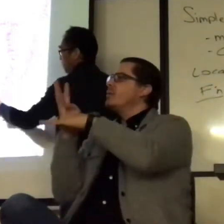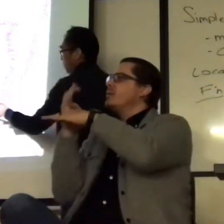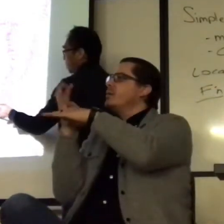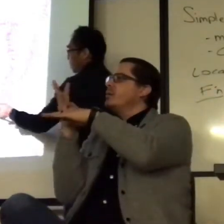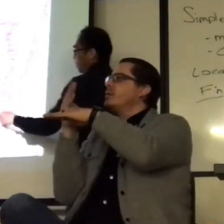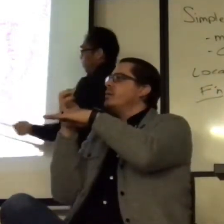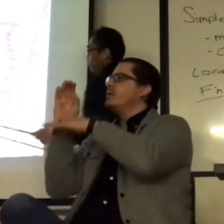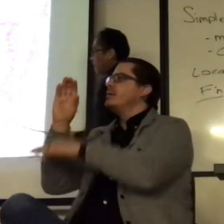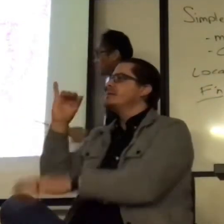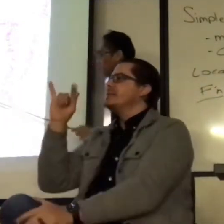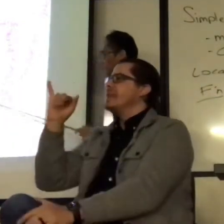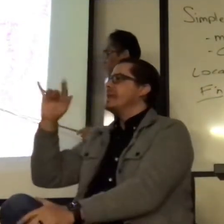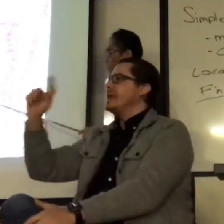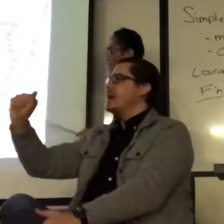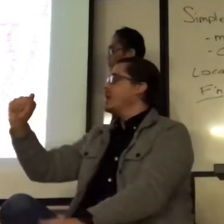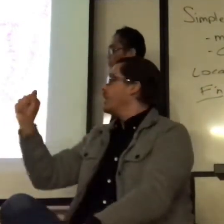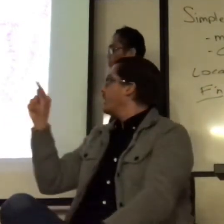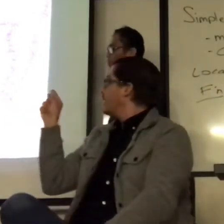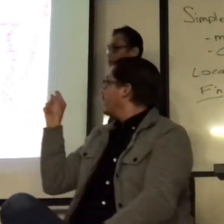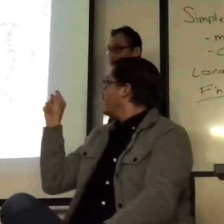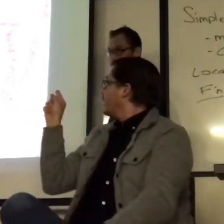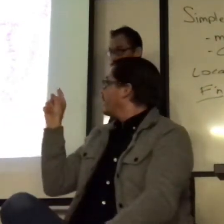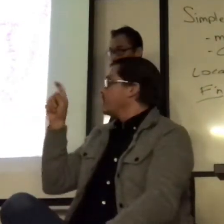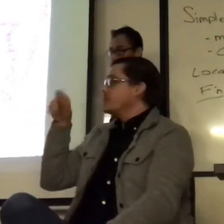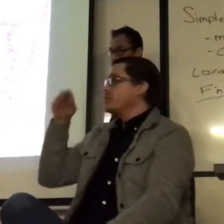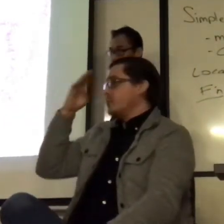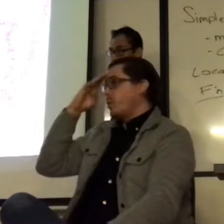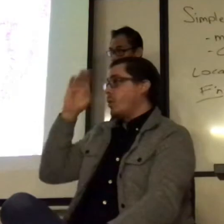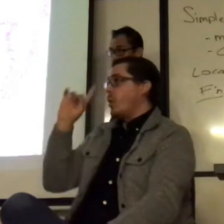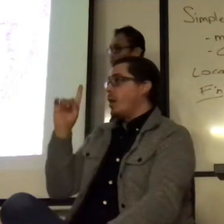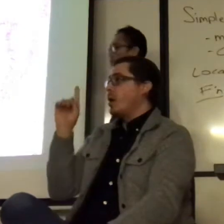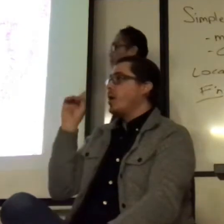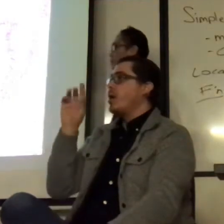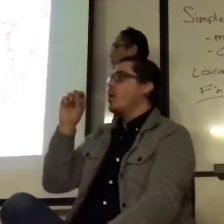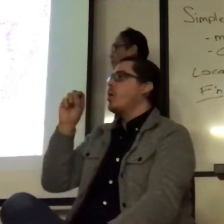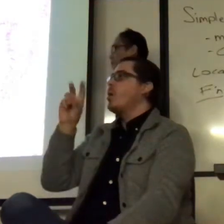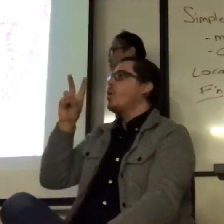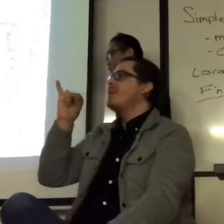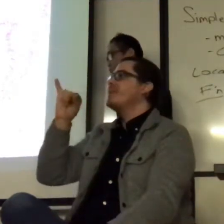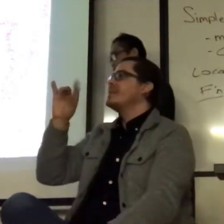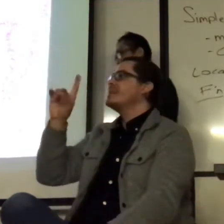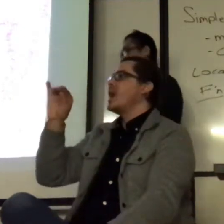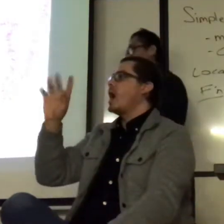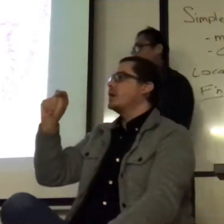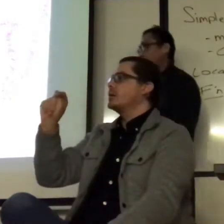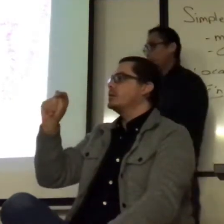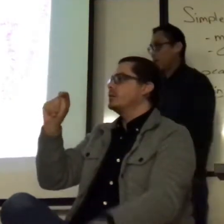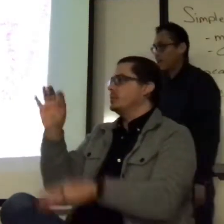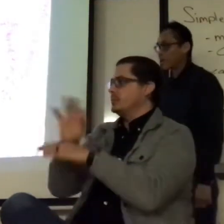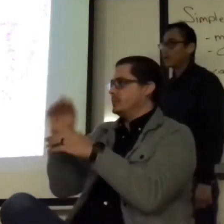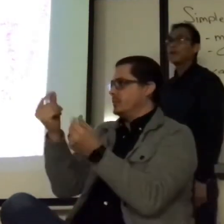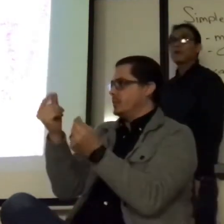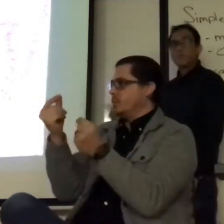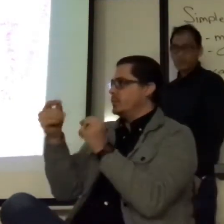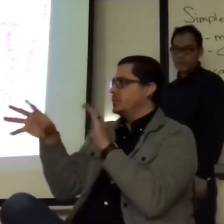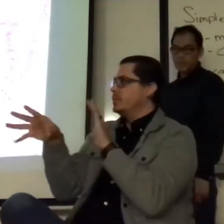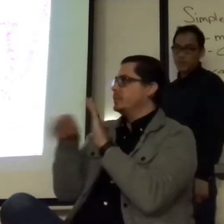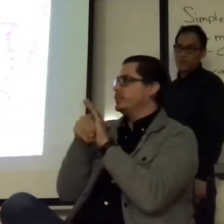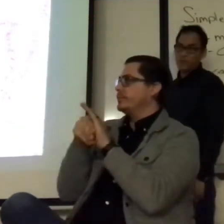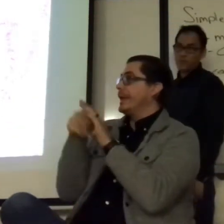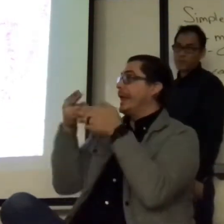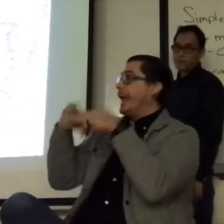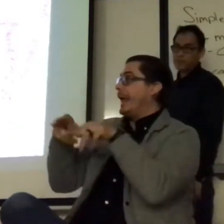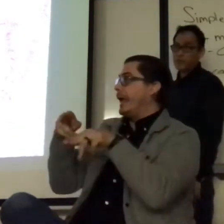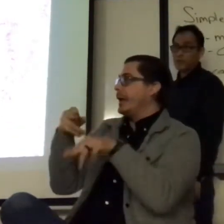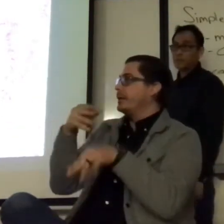fuzzy. The location of this slide, you should know, is the oviduct. The oviduct's function is to receive an ovulating egg once a